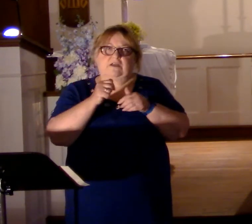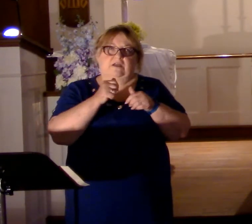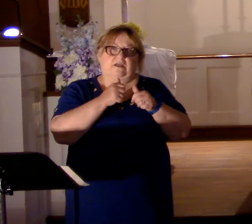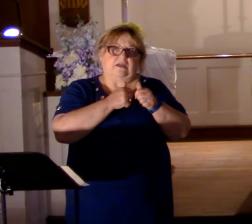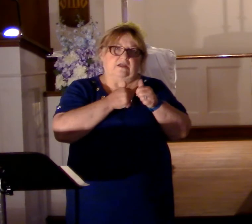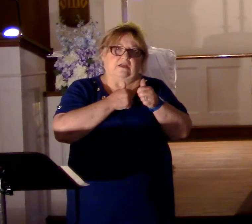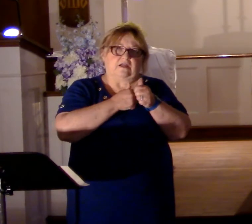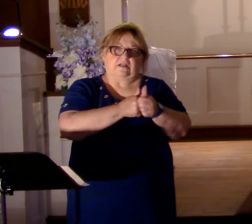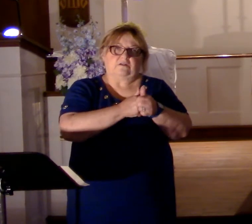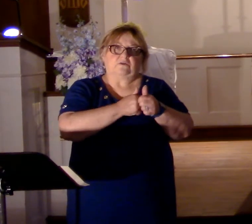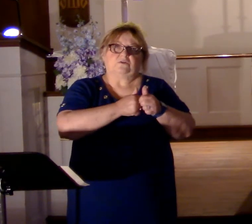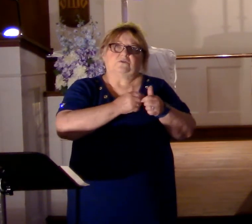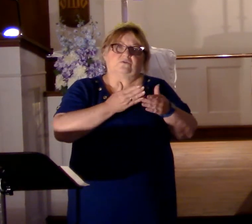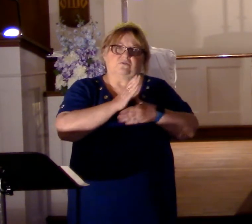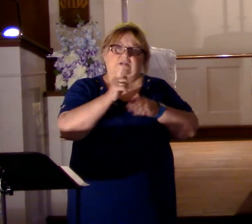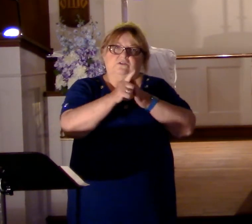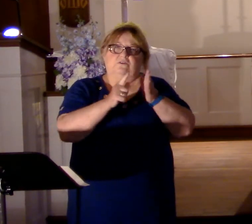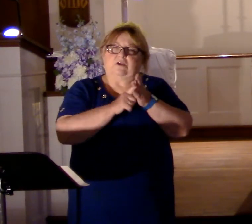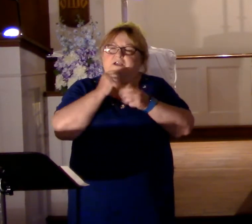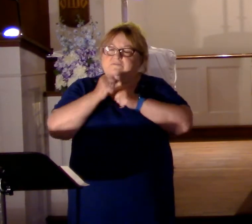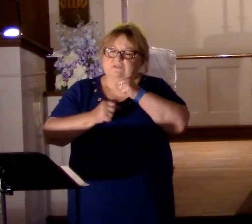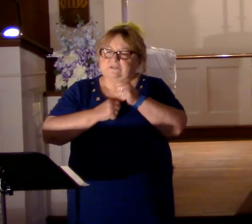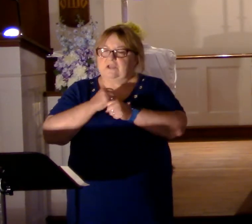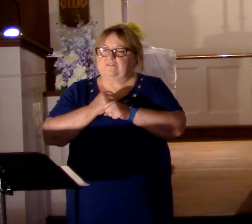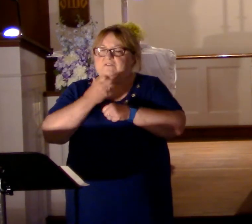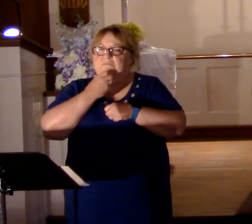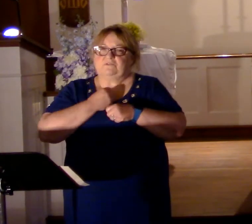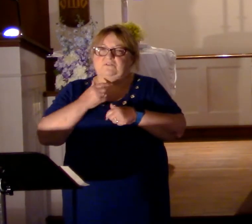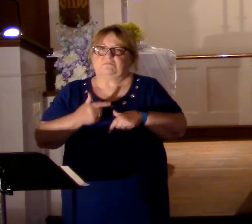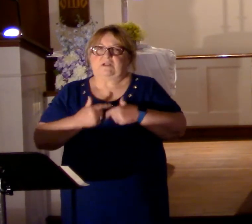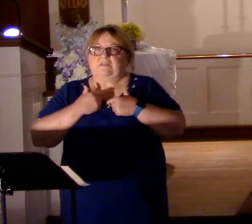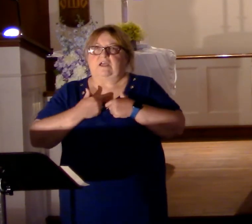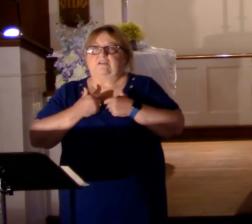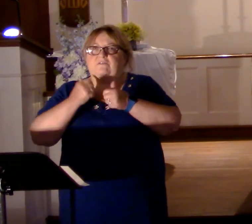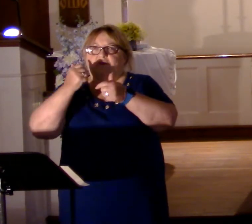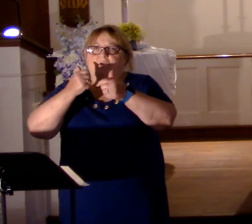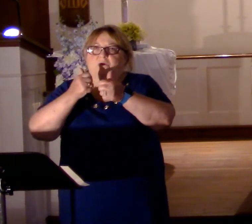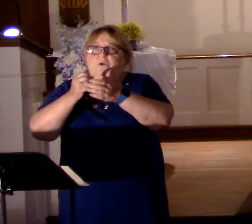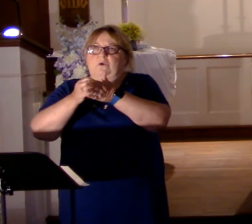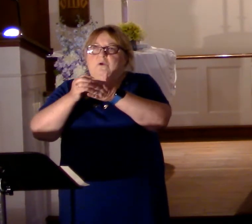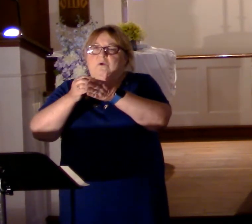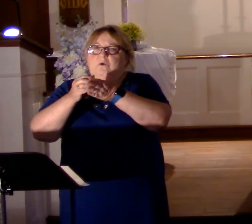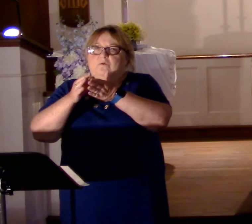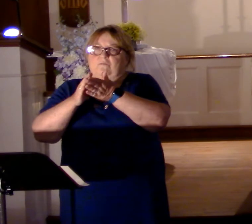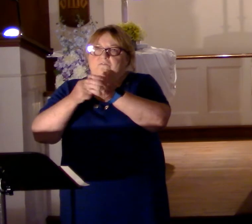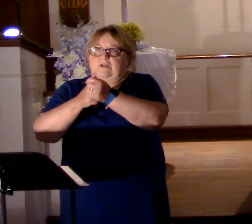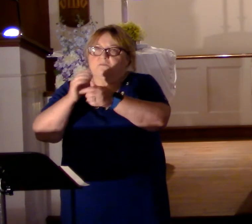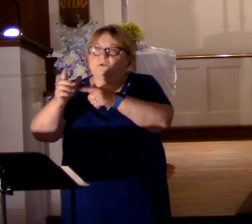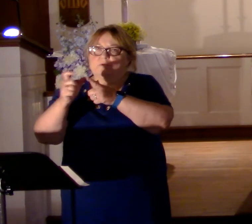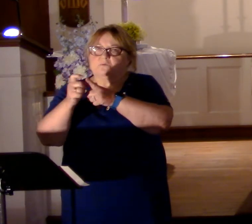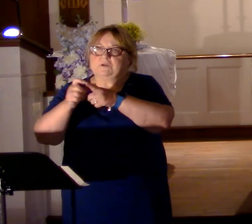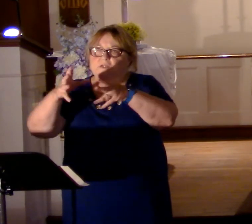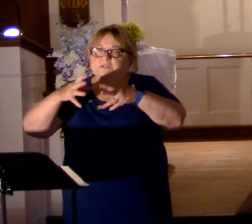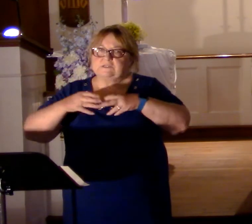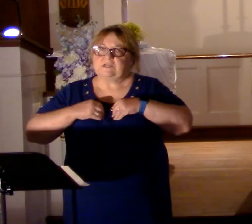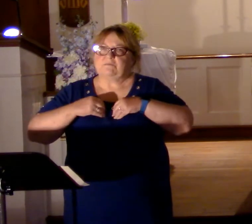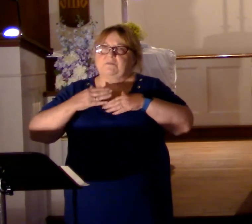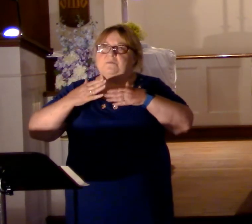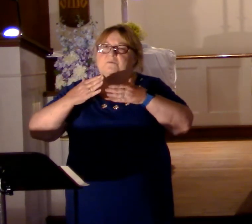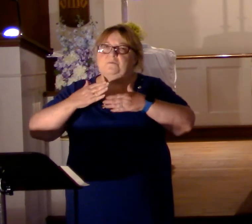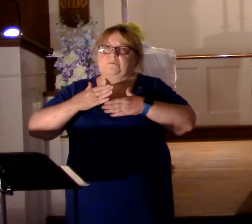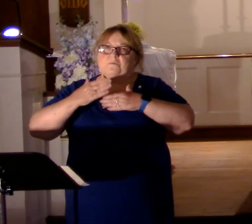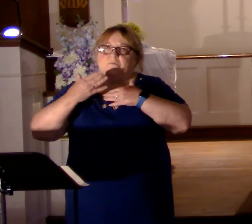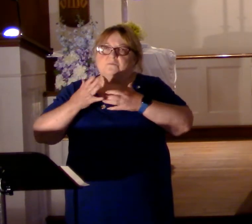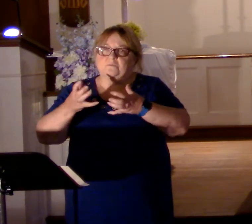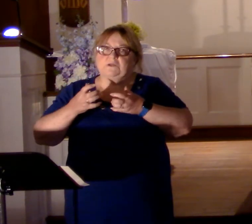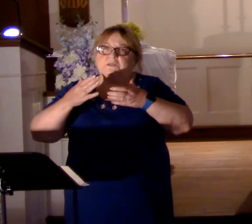laws. I have suffered much. Preserve my life, Lord, according to your word. Accept, Lord, the willing praise of my mouth and